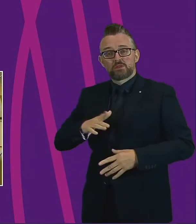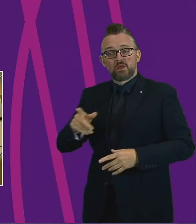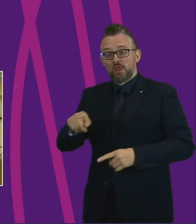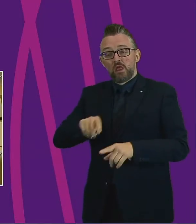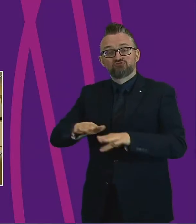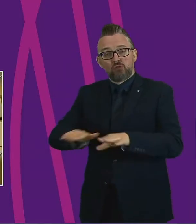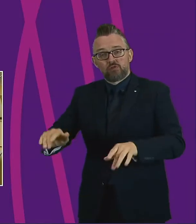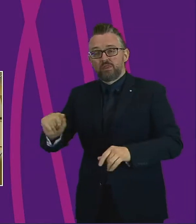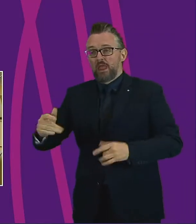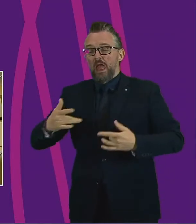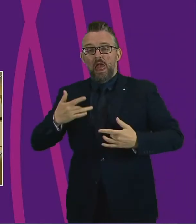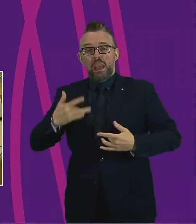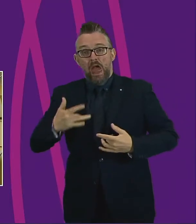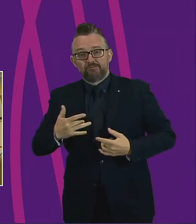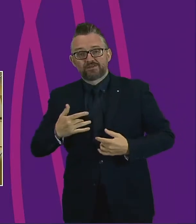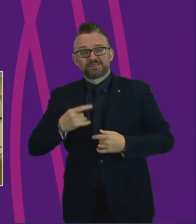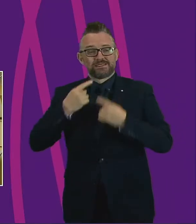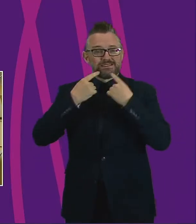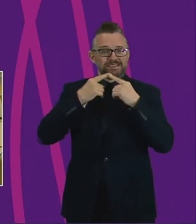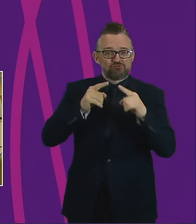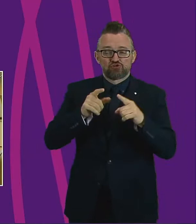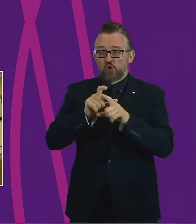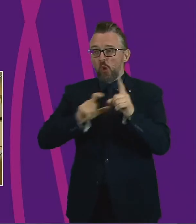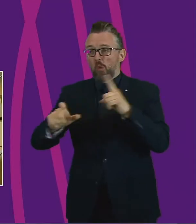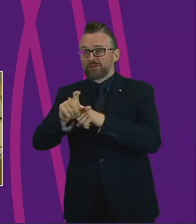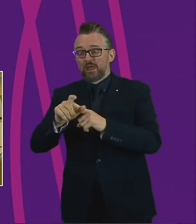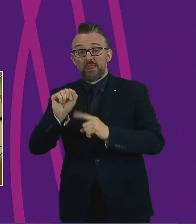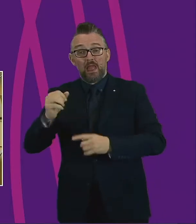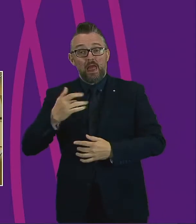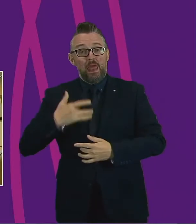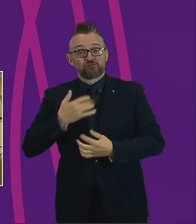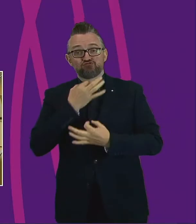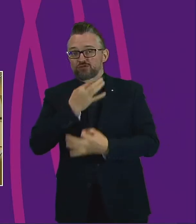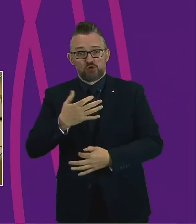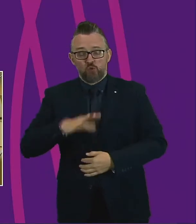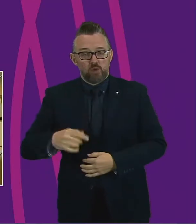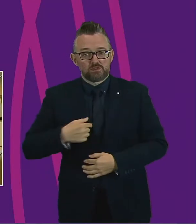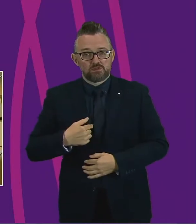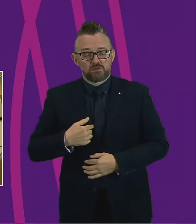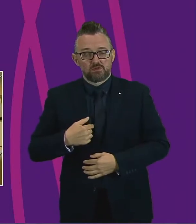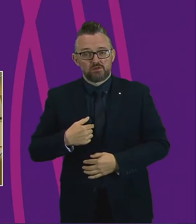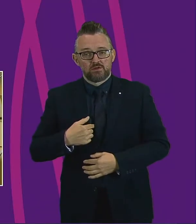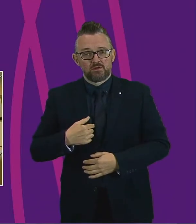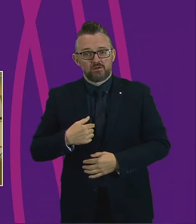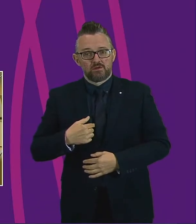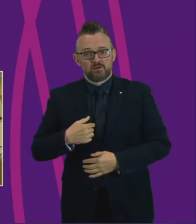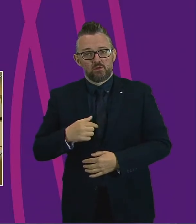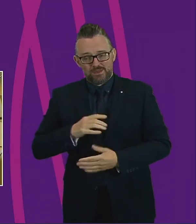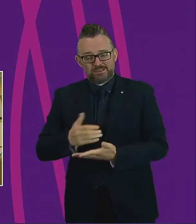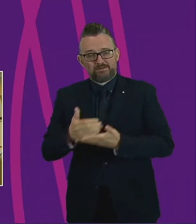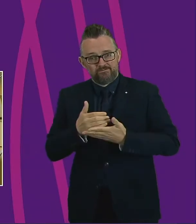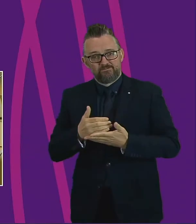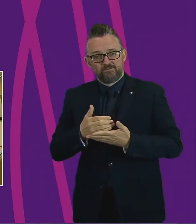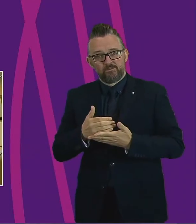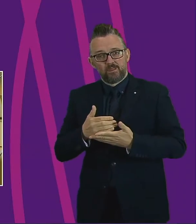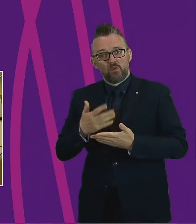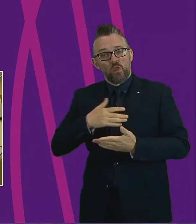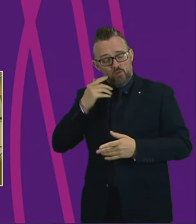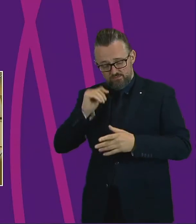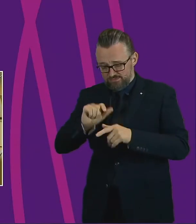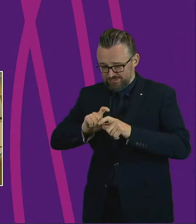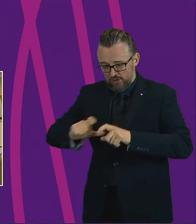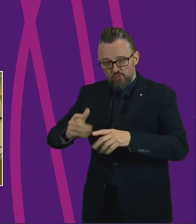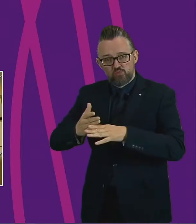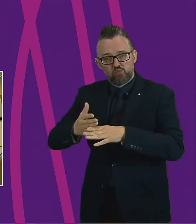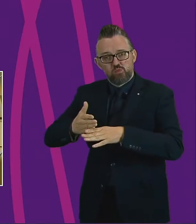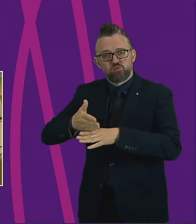children, teachers or the wider community at risk. And I will continue to work through these issues in the way that the public